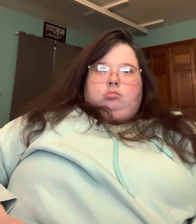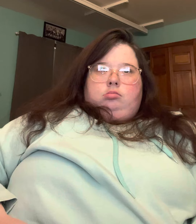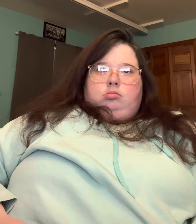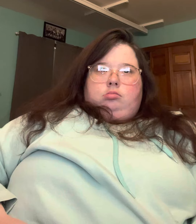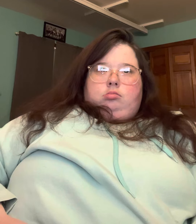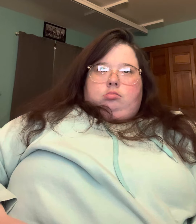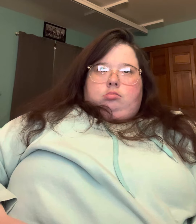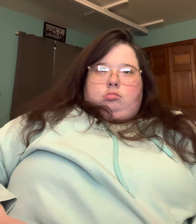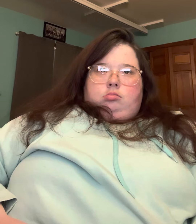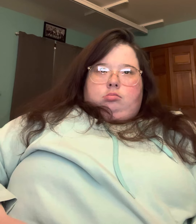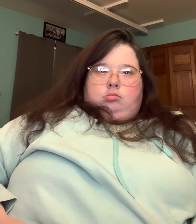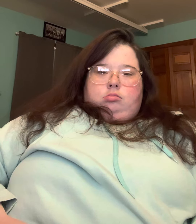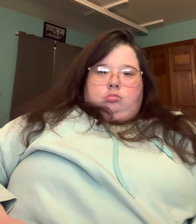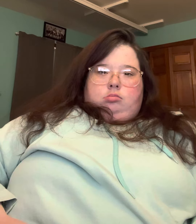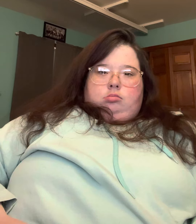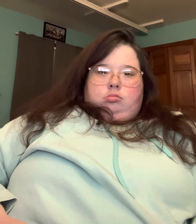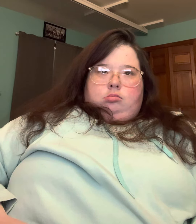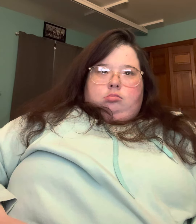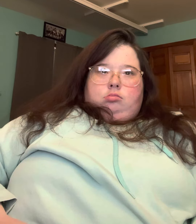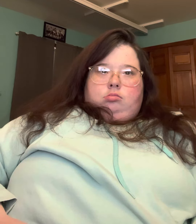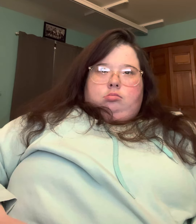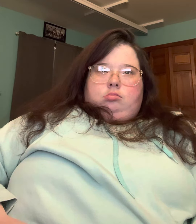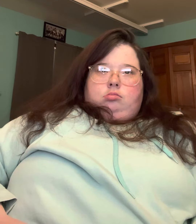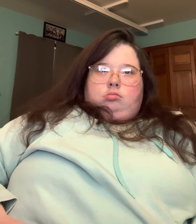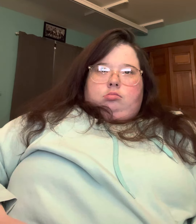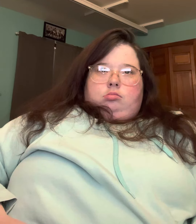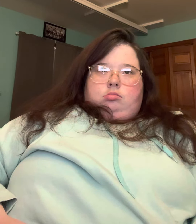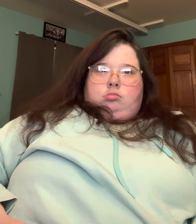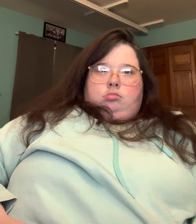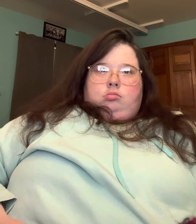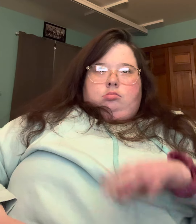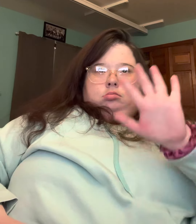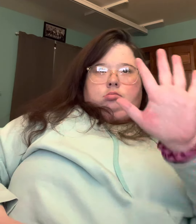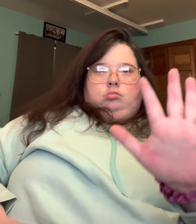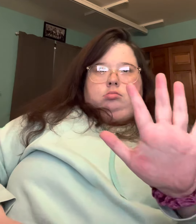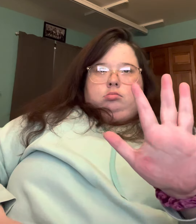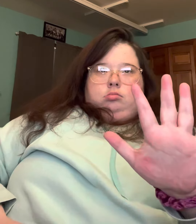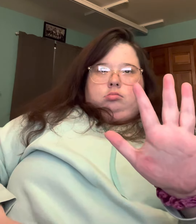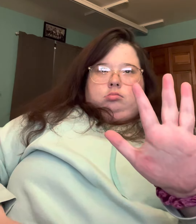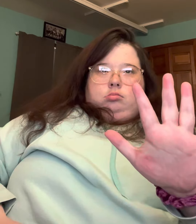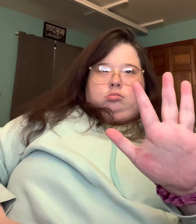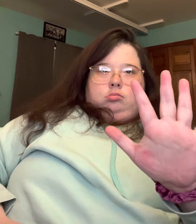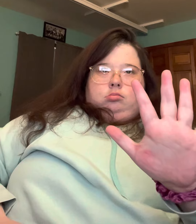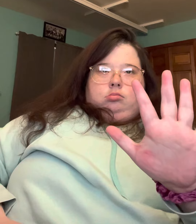let's take the phrase, the basic phrase, your